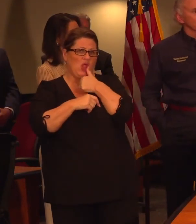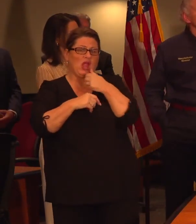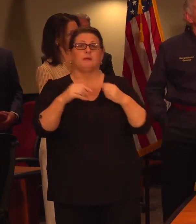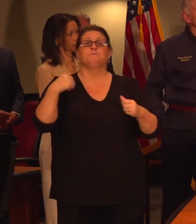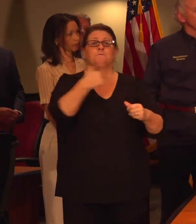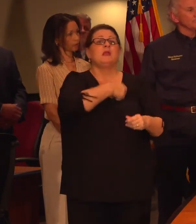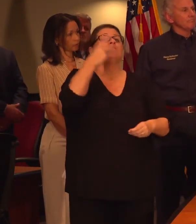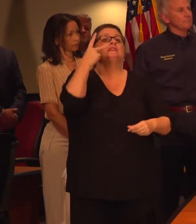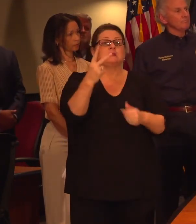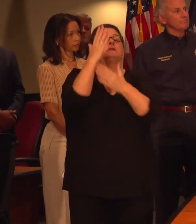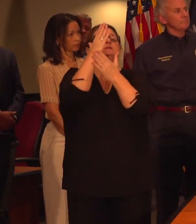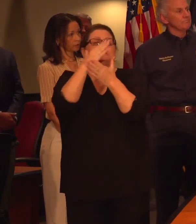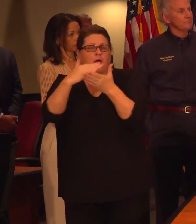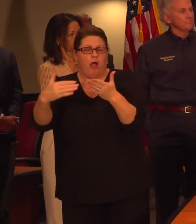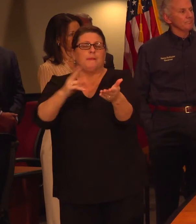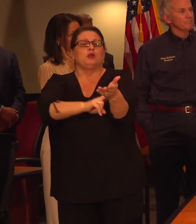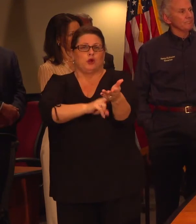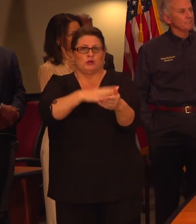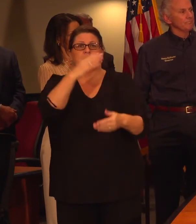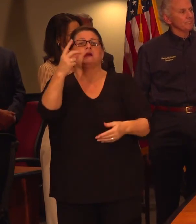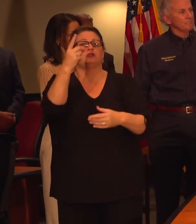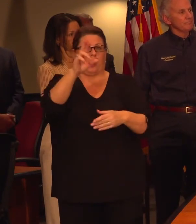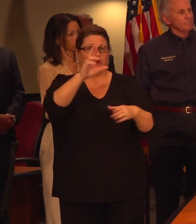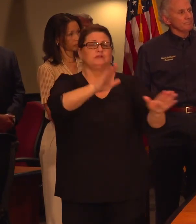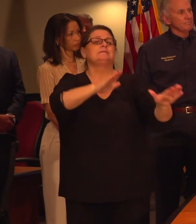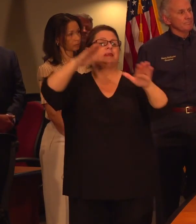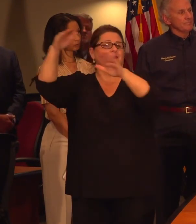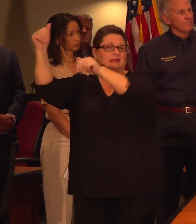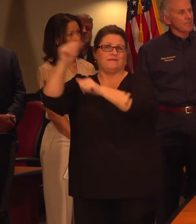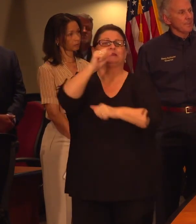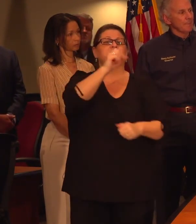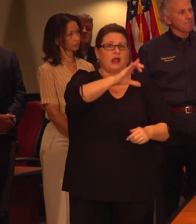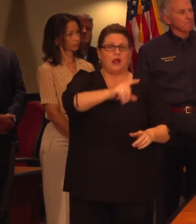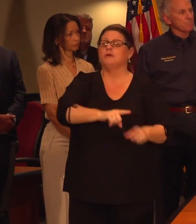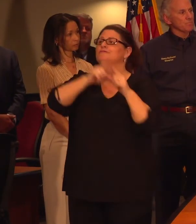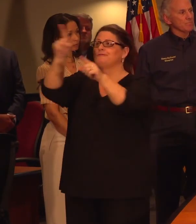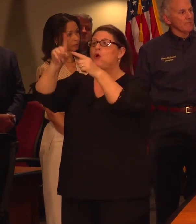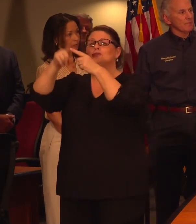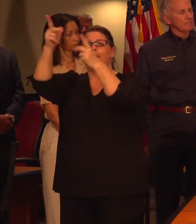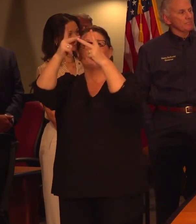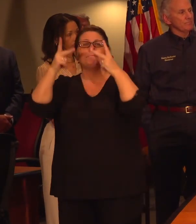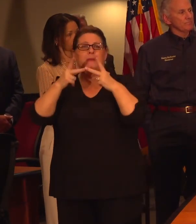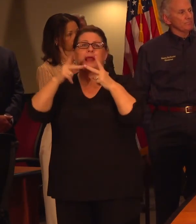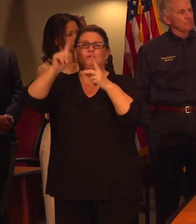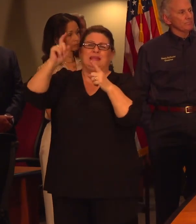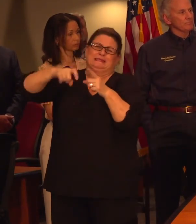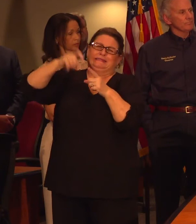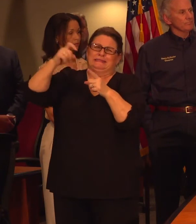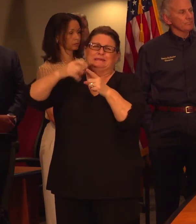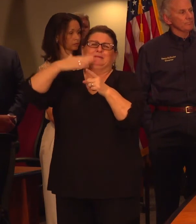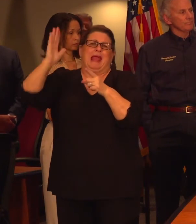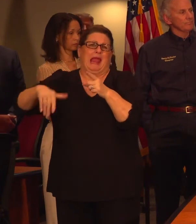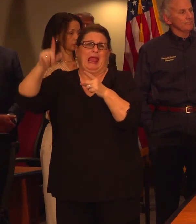We've seen some nurses and doctors go. I think they're wanting to go to a place where at the moment they're needed. So